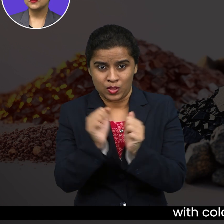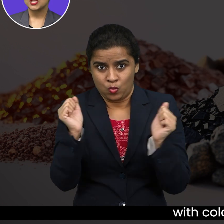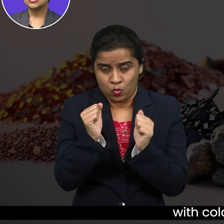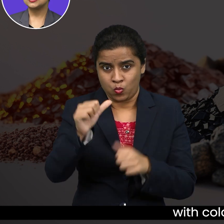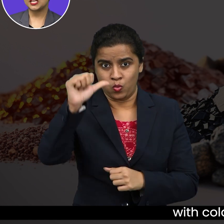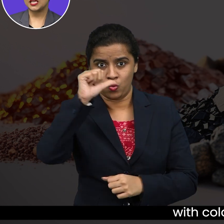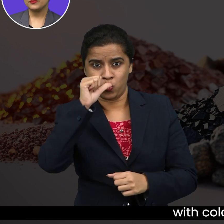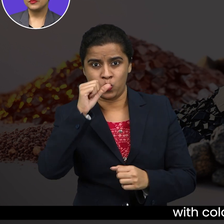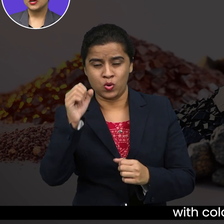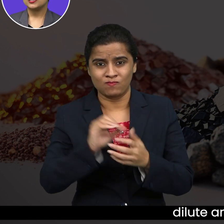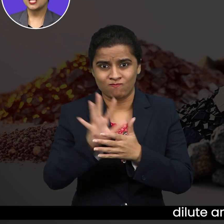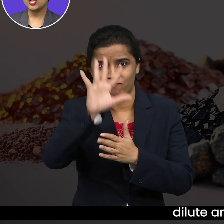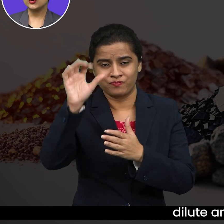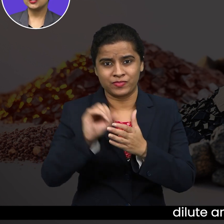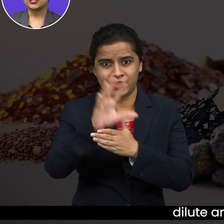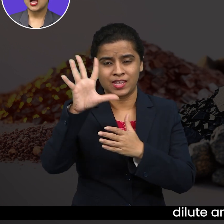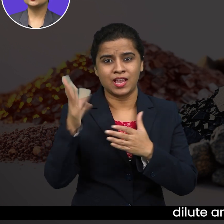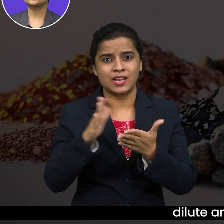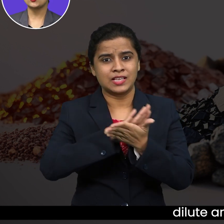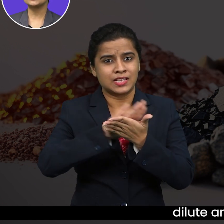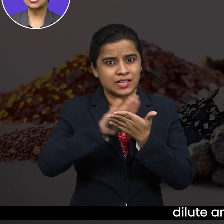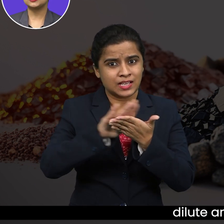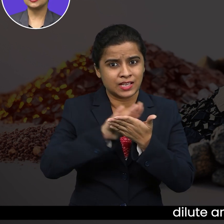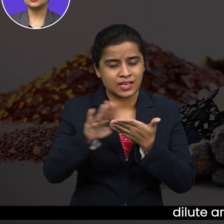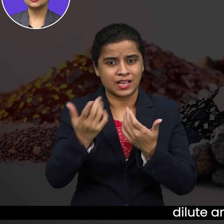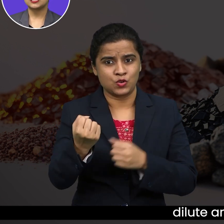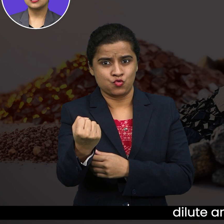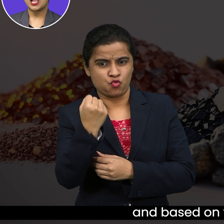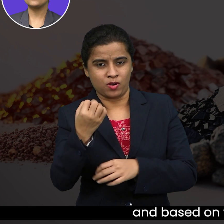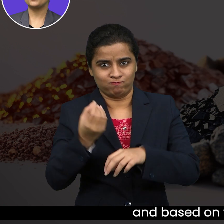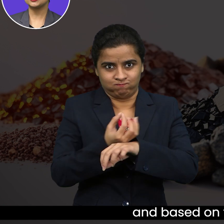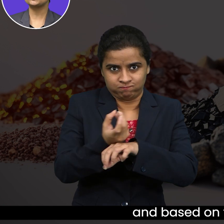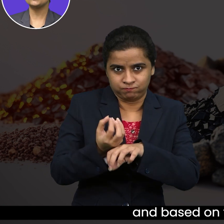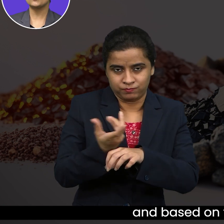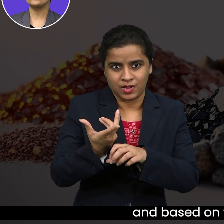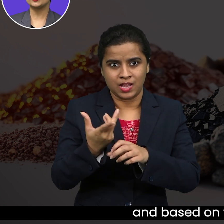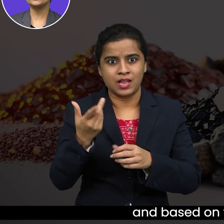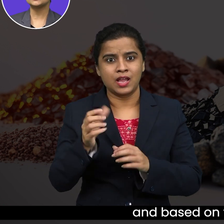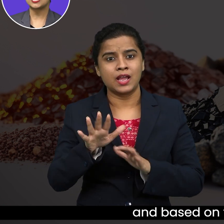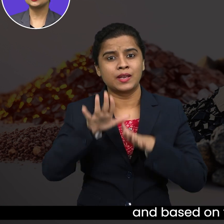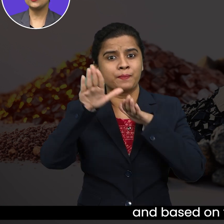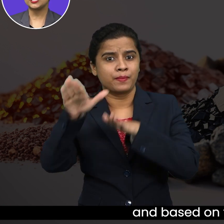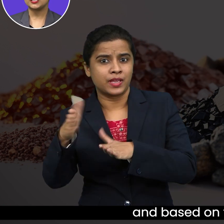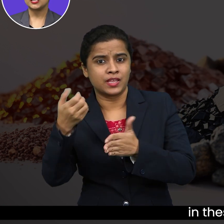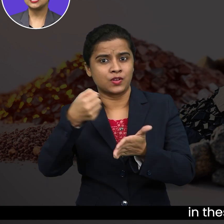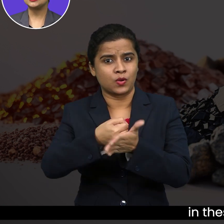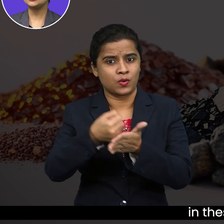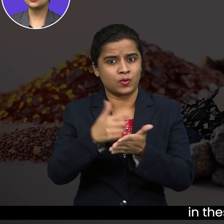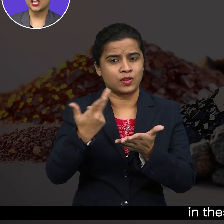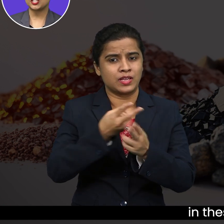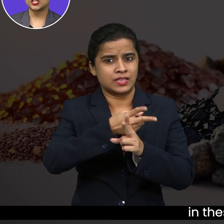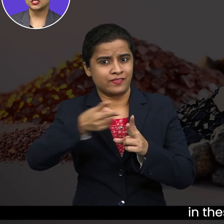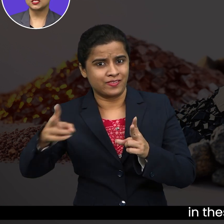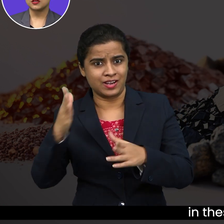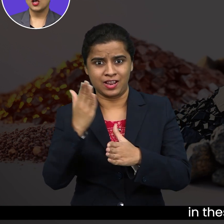water, steam, dilute, and strong acids, and based on their vigorous activity in